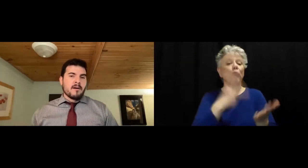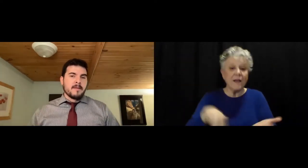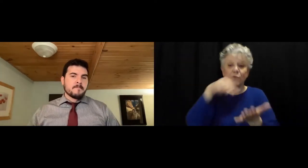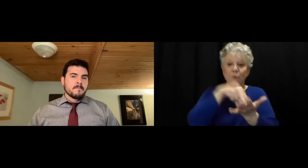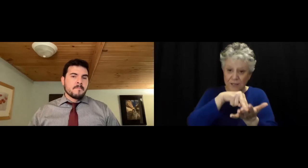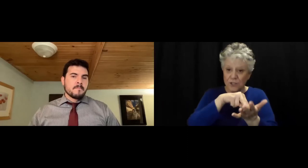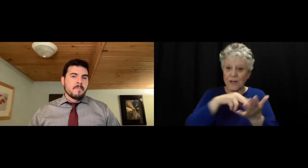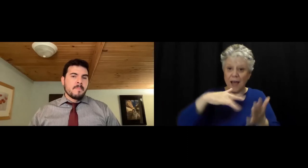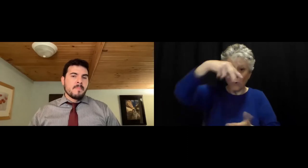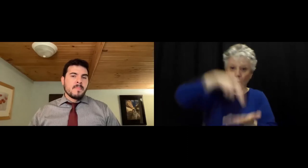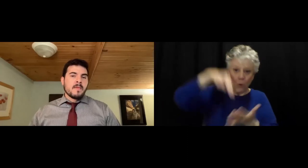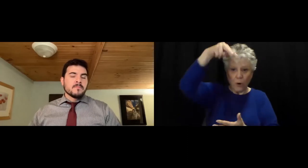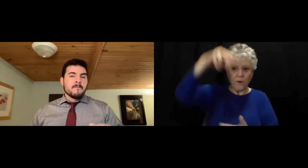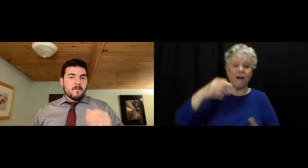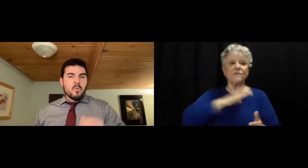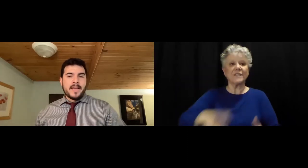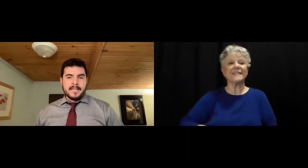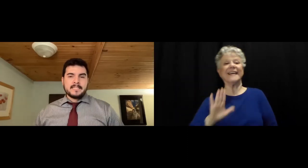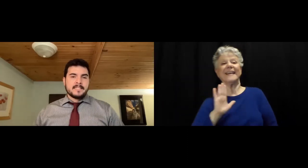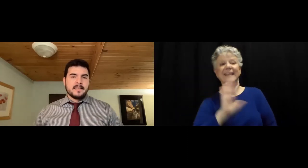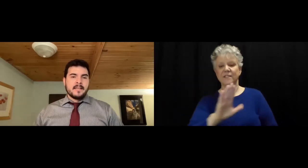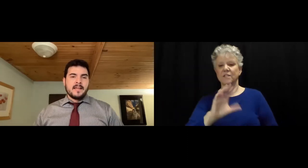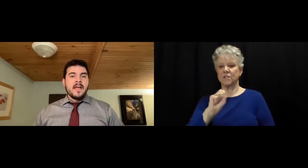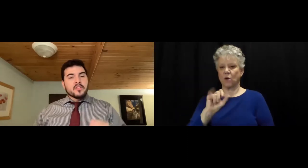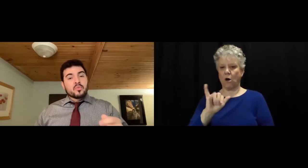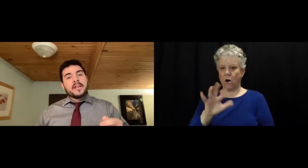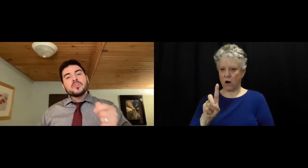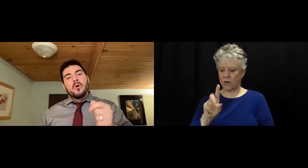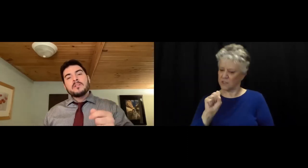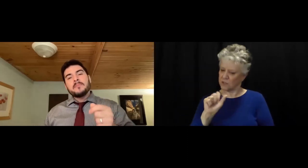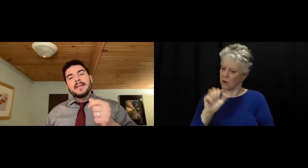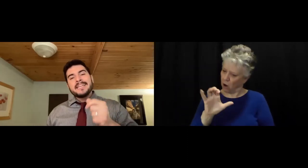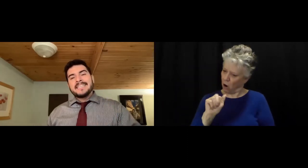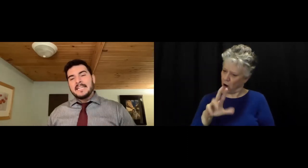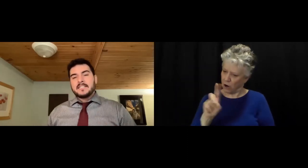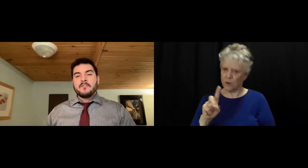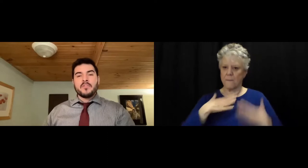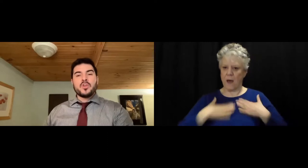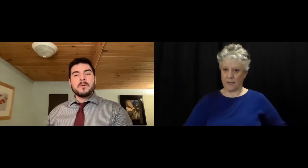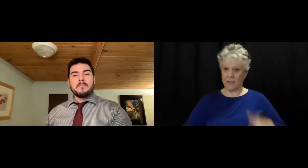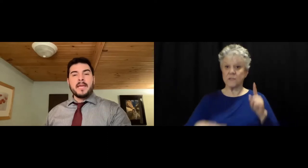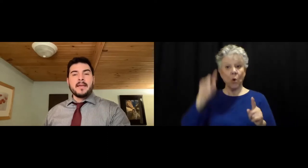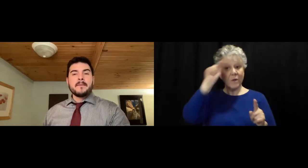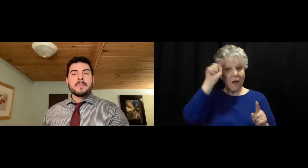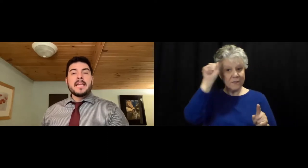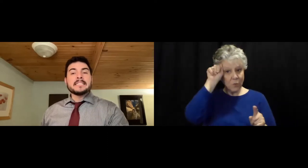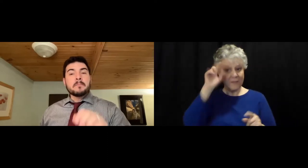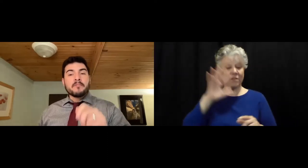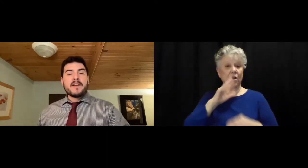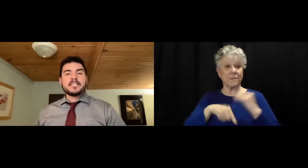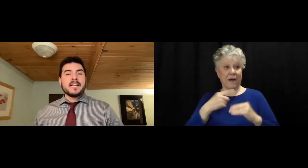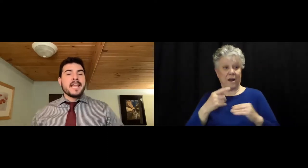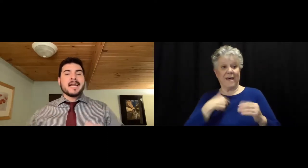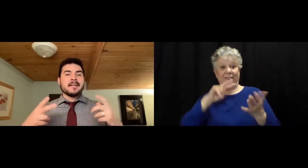scarred body. So for Aquinas, the creator's ultimate intent for the human being is